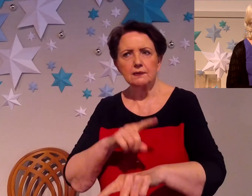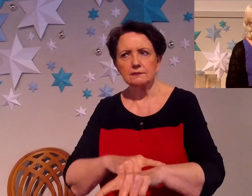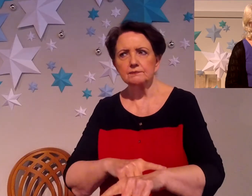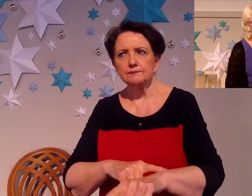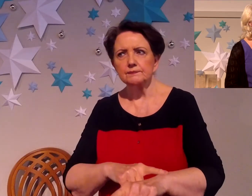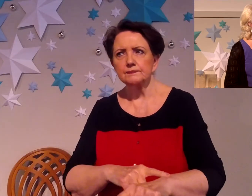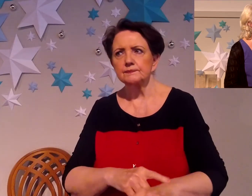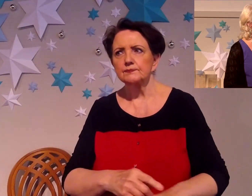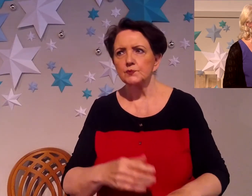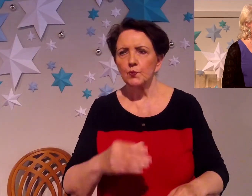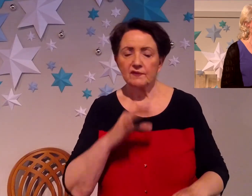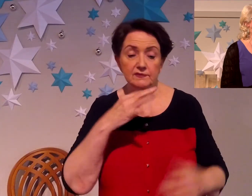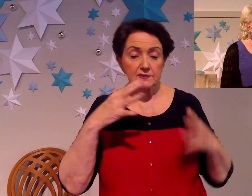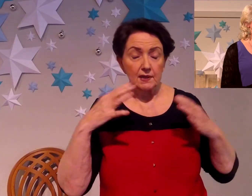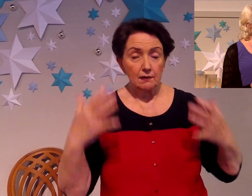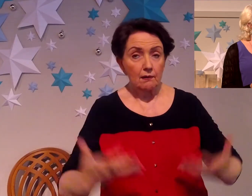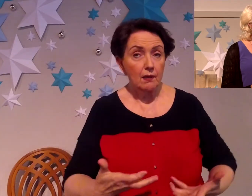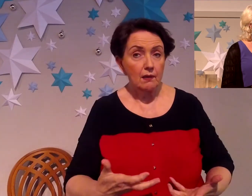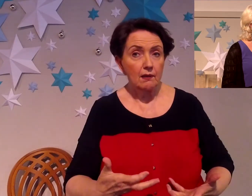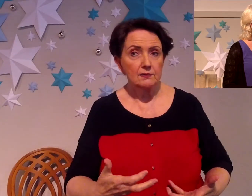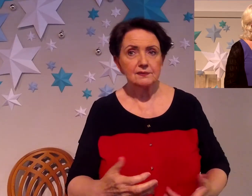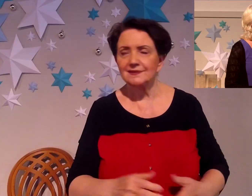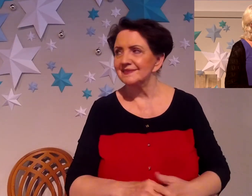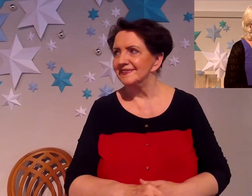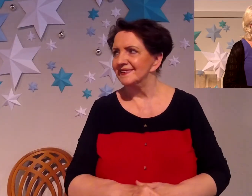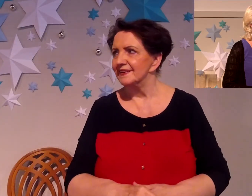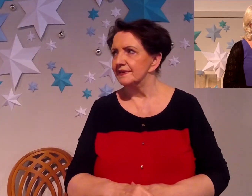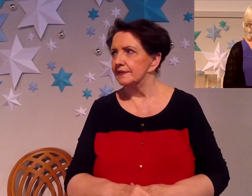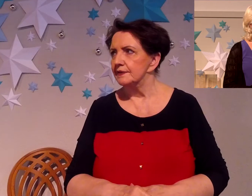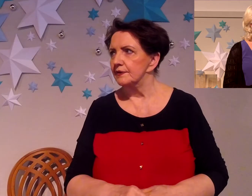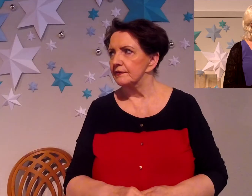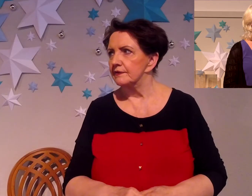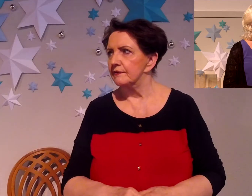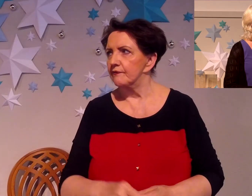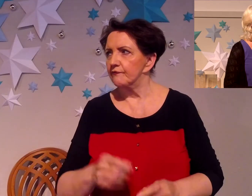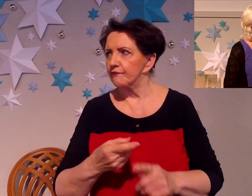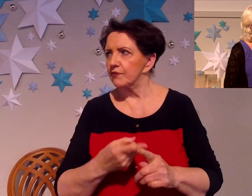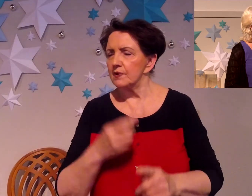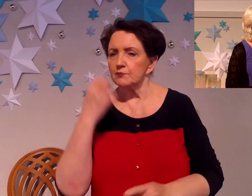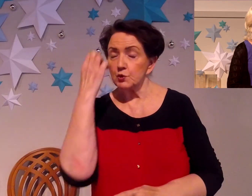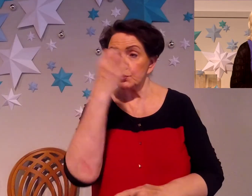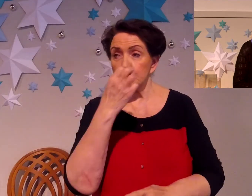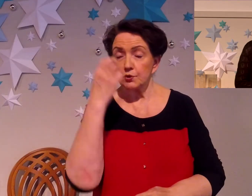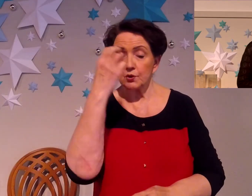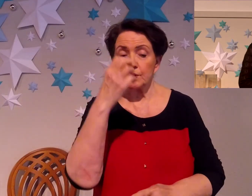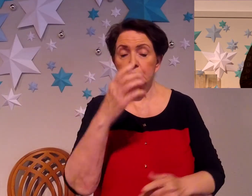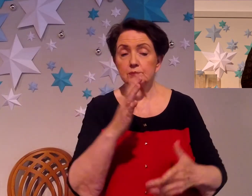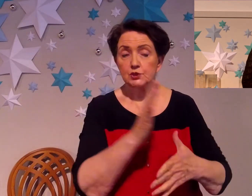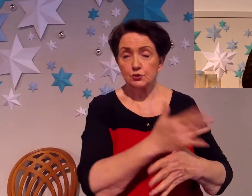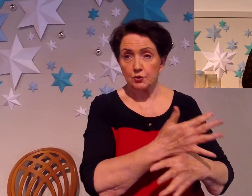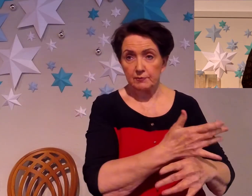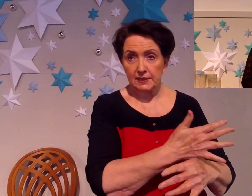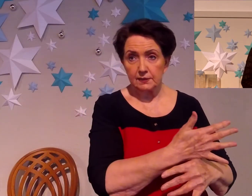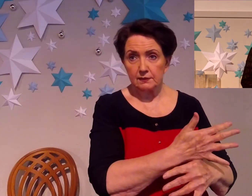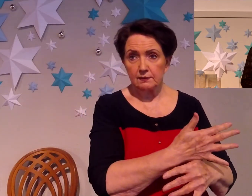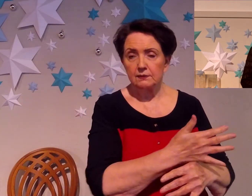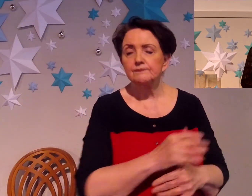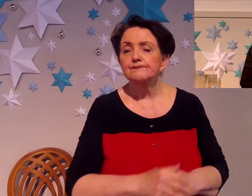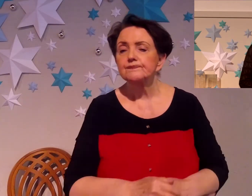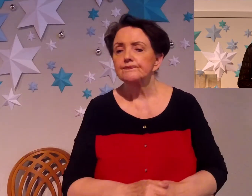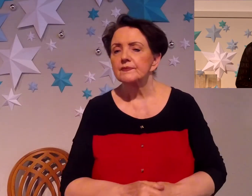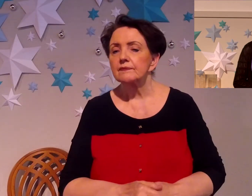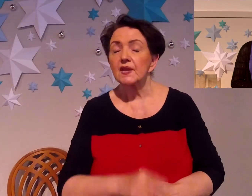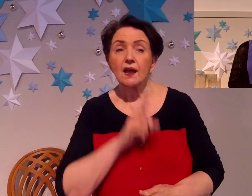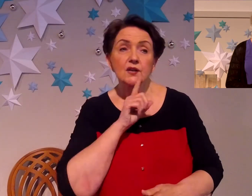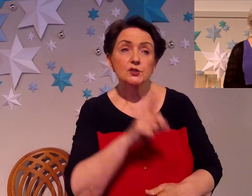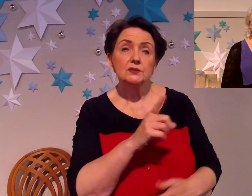idea of Santa Claus, Santa Claus, from Europe, from Germany, and actually in